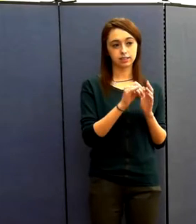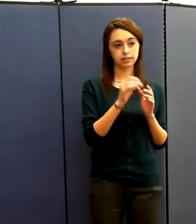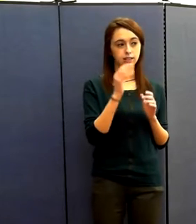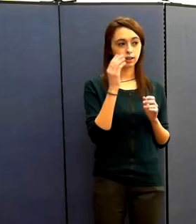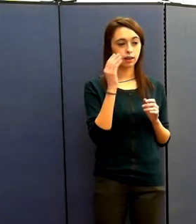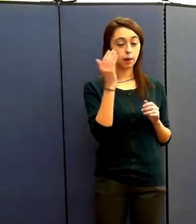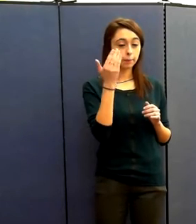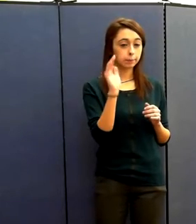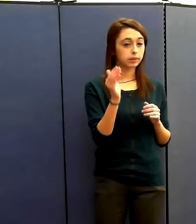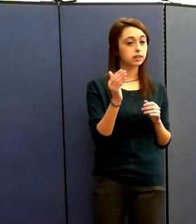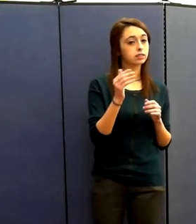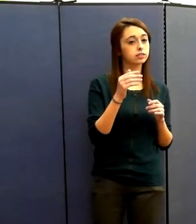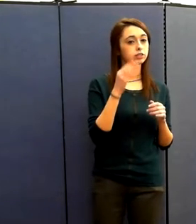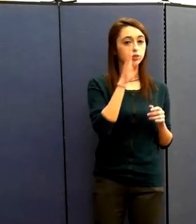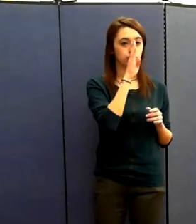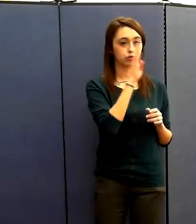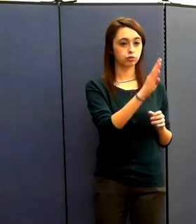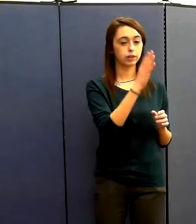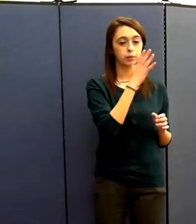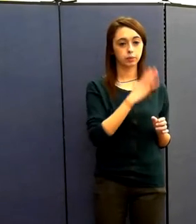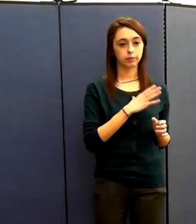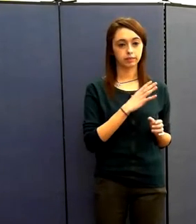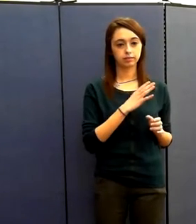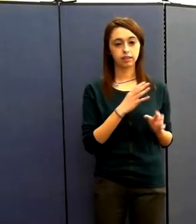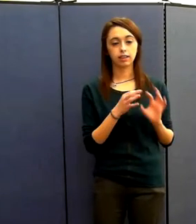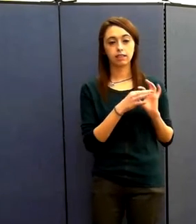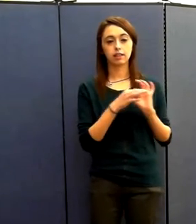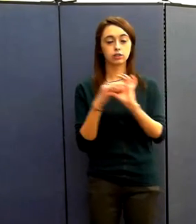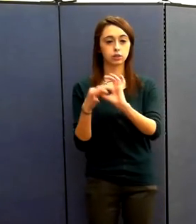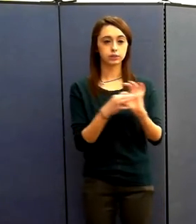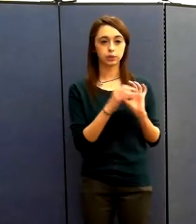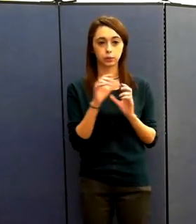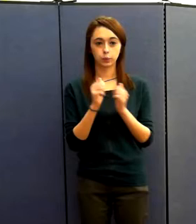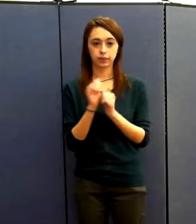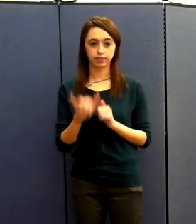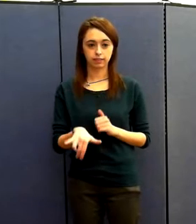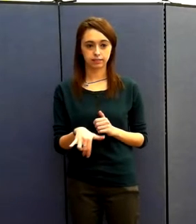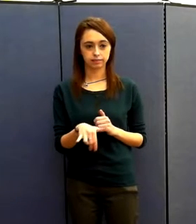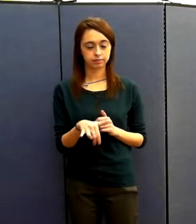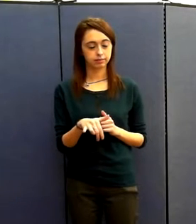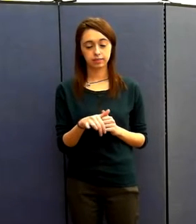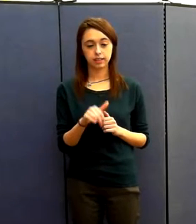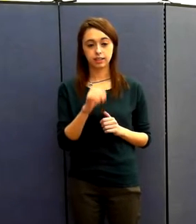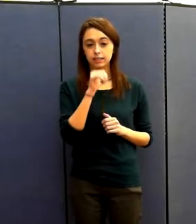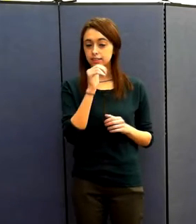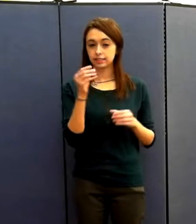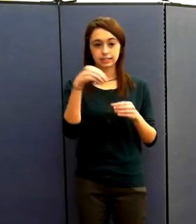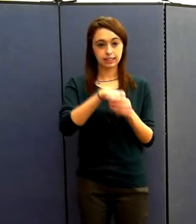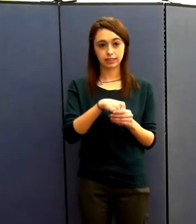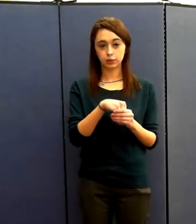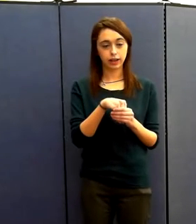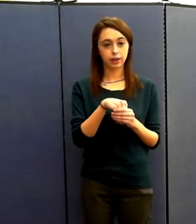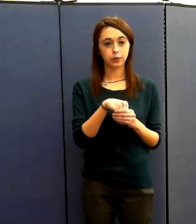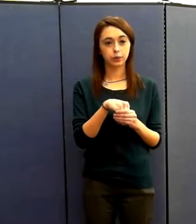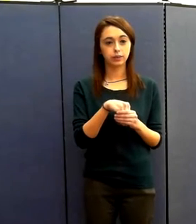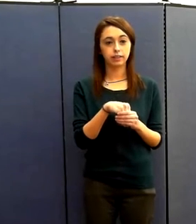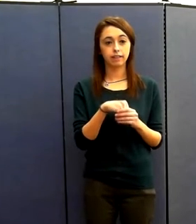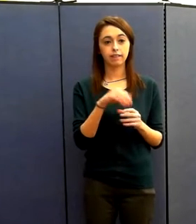privilege associated with that. However, this doesn't take into account that femininity in and